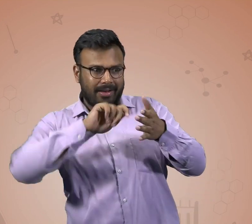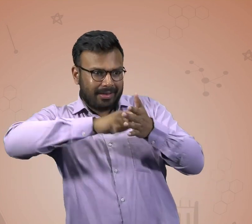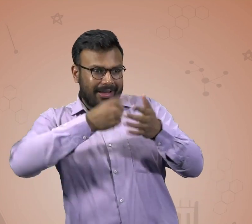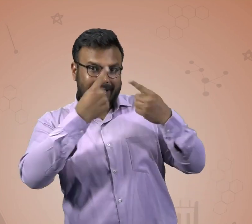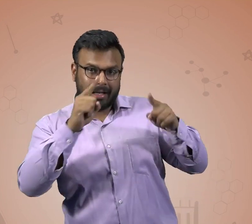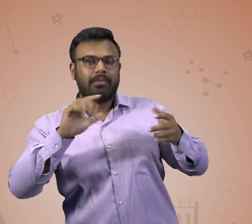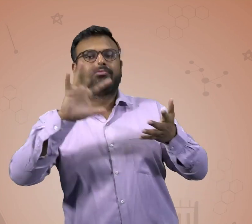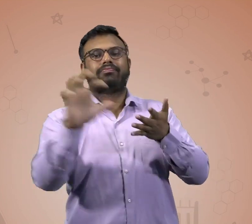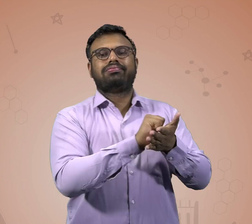locks.